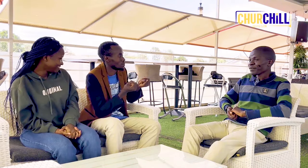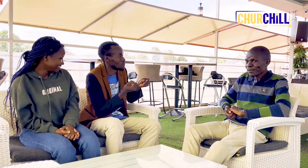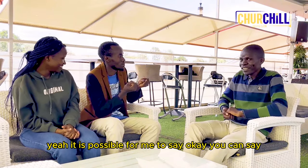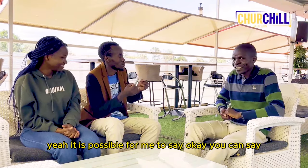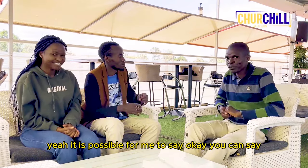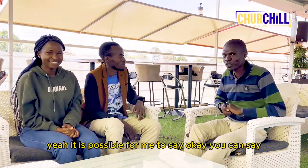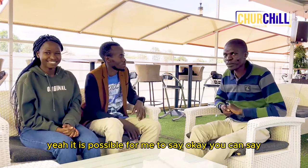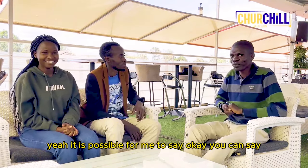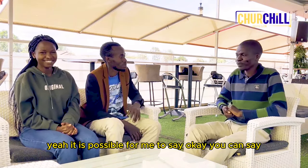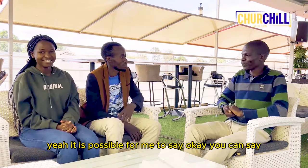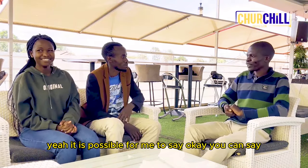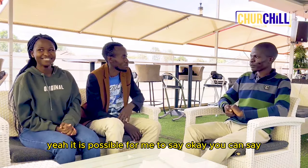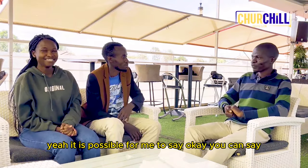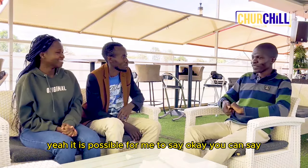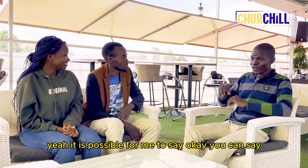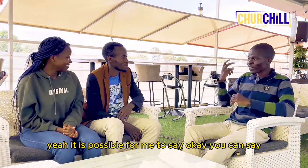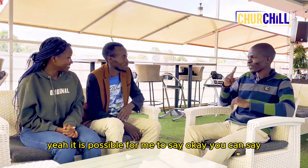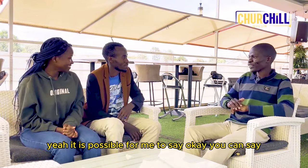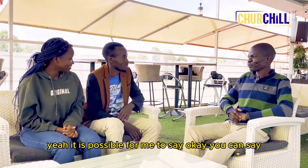Yeah, it is possible for me to say. Okay, you can say.